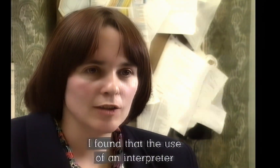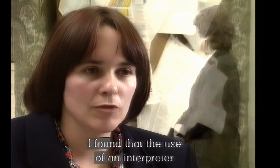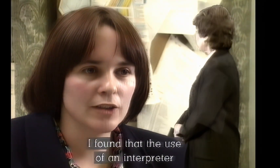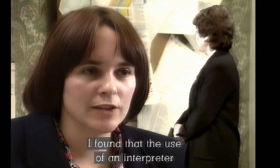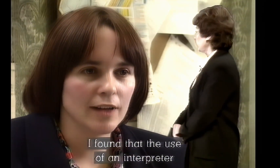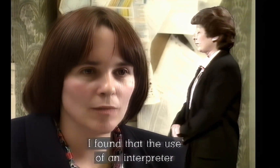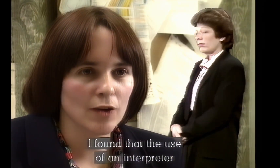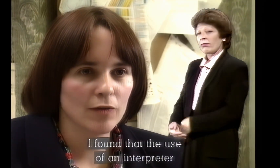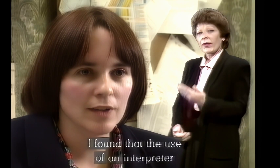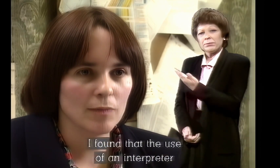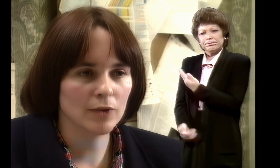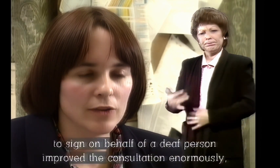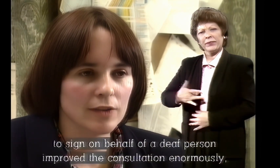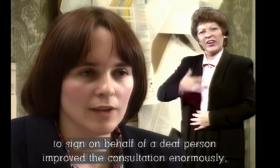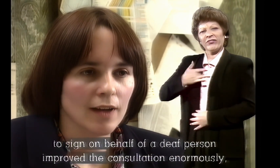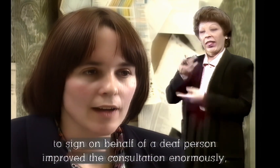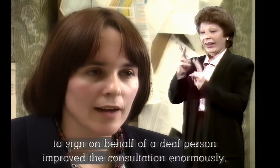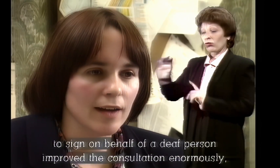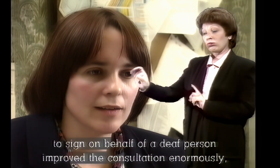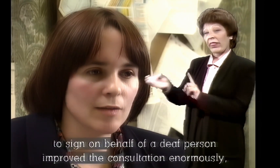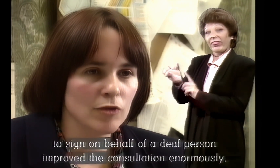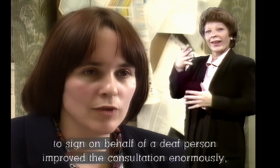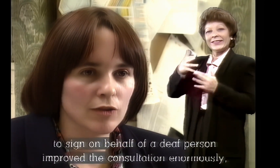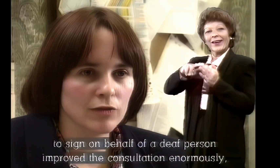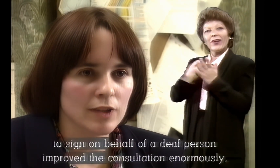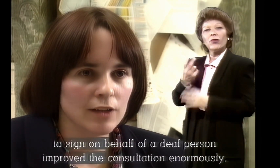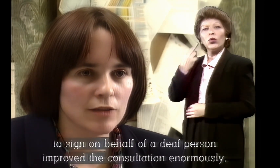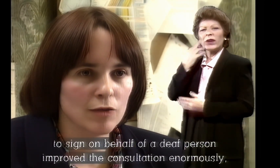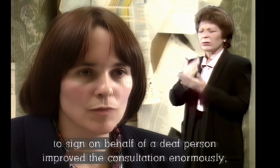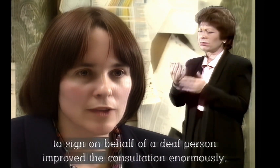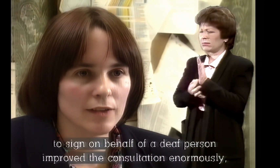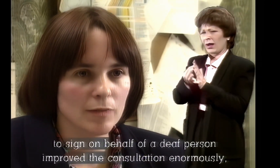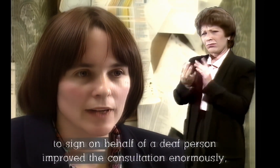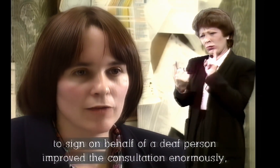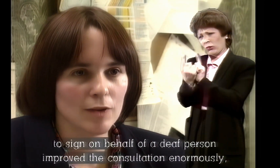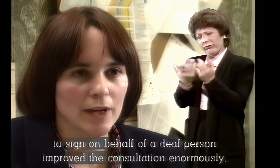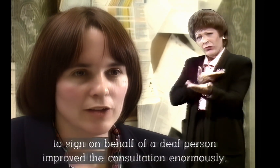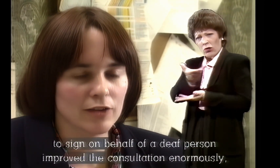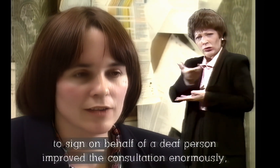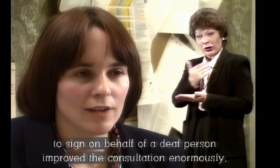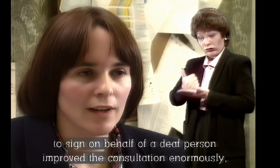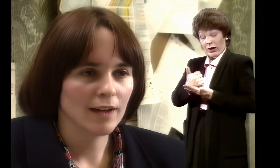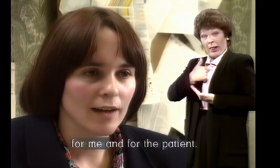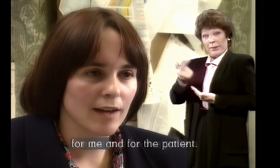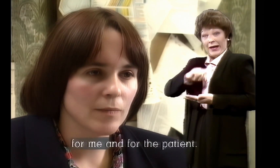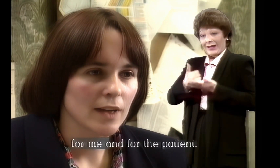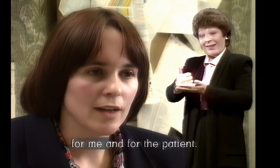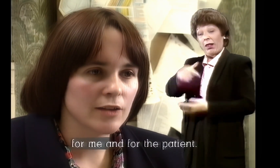interpreter to sign on behalf of the deaf person improved the consultation enormously for me and for the patient. Instead of